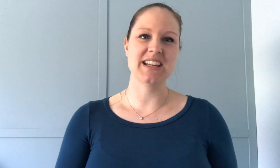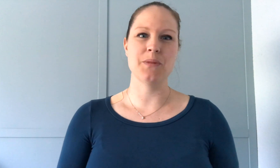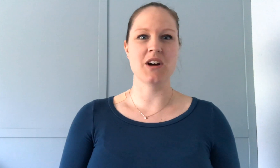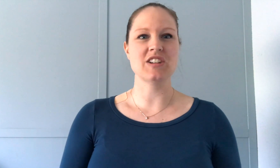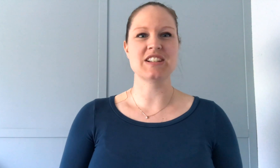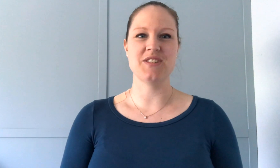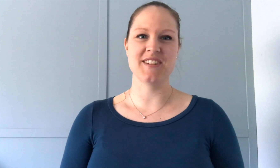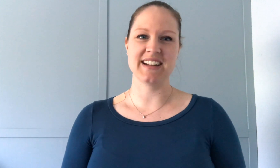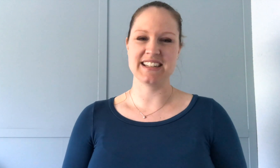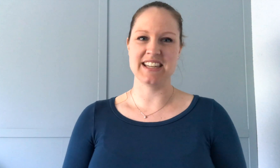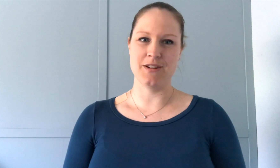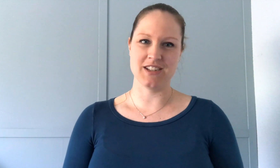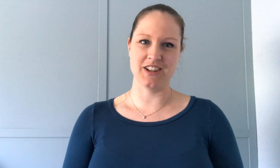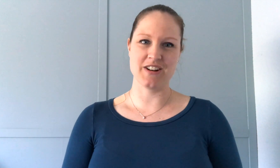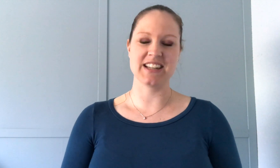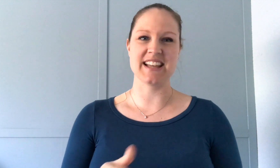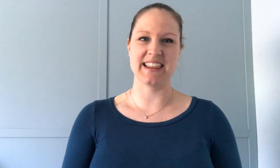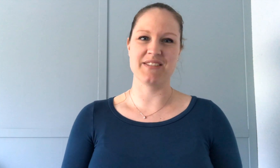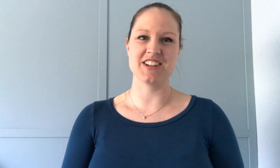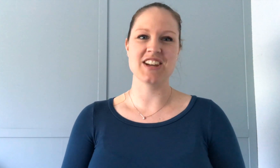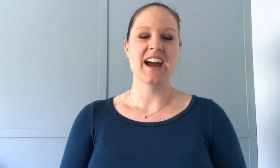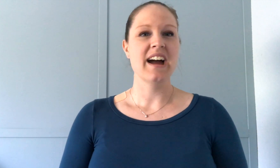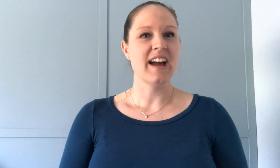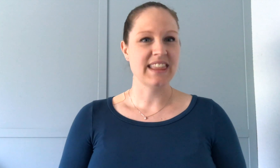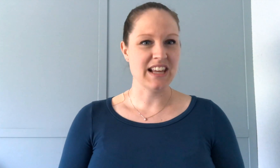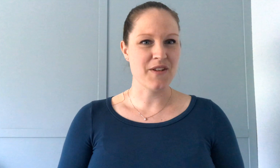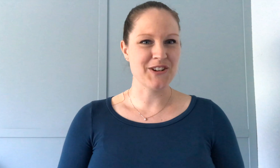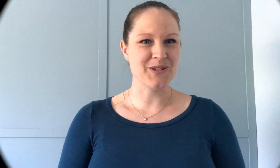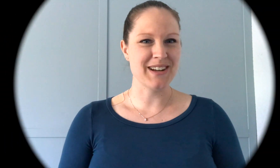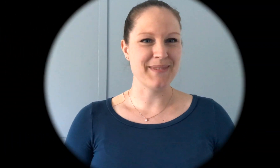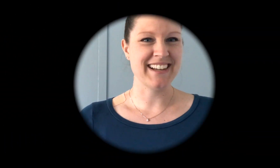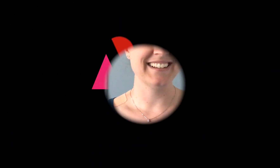keep watching so you can continue to learn the sign language. Thank you for joining me.